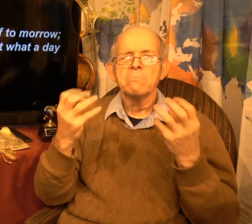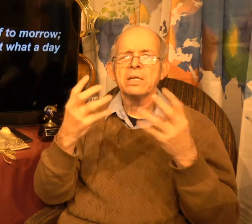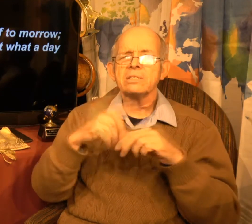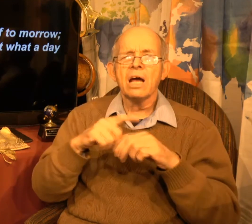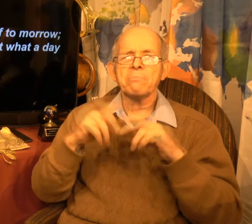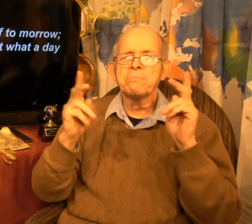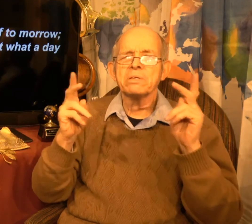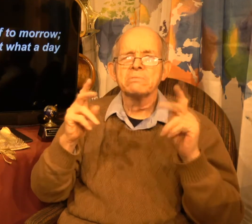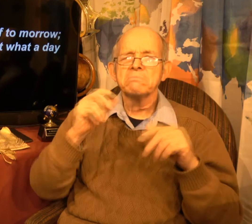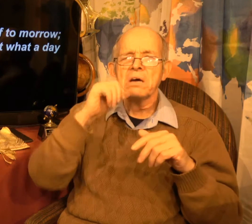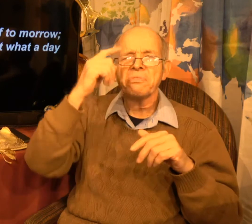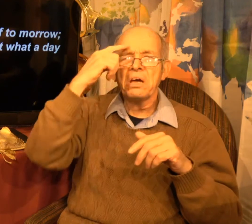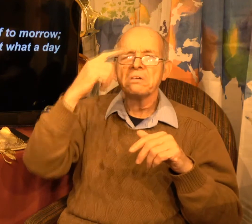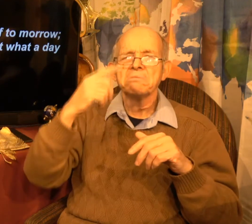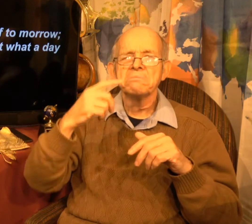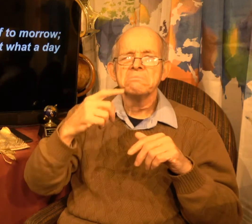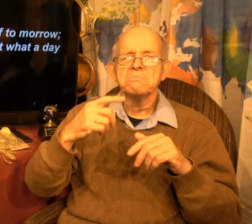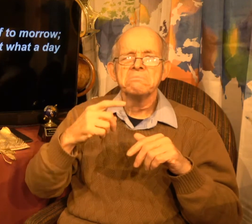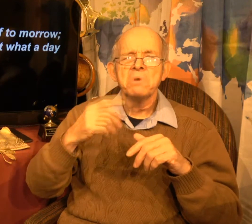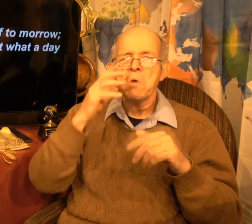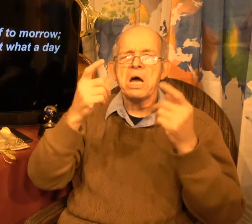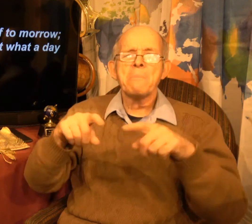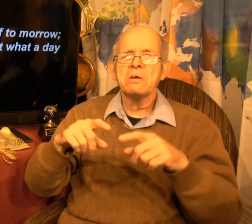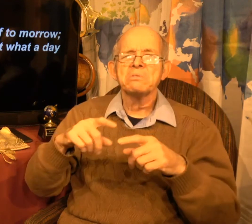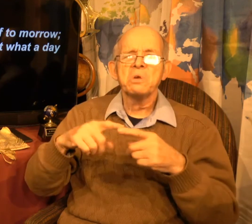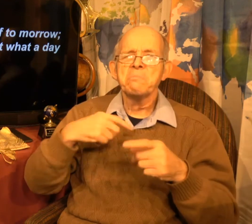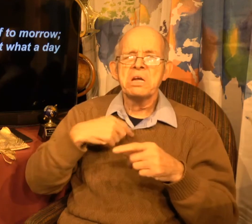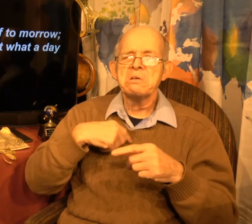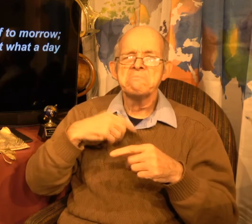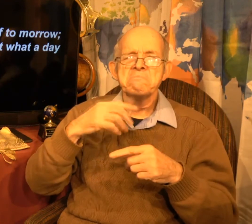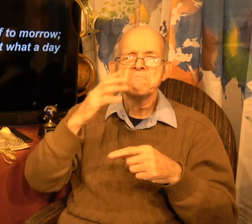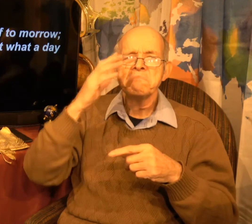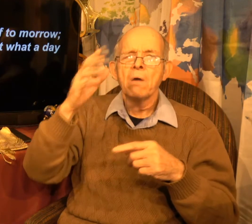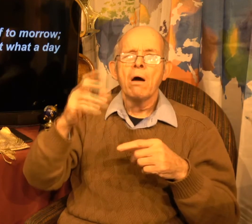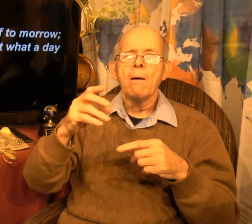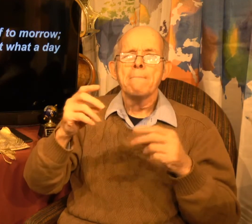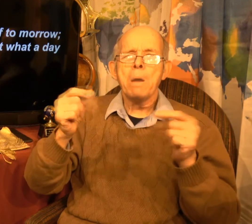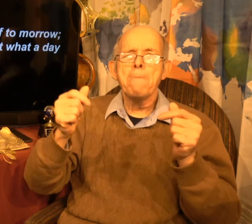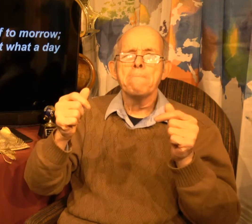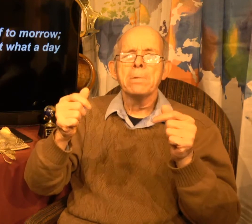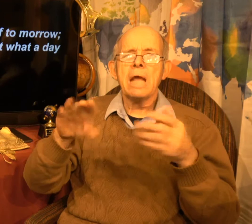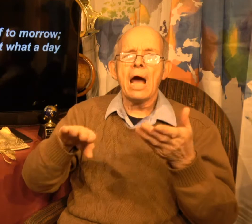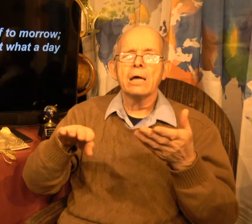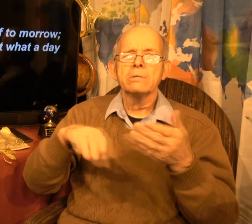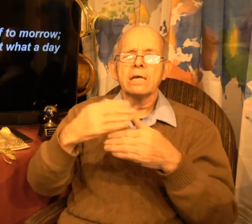Many times, people, nothing. What happened to me? Boom! Die. Next